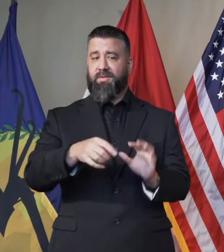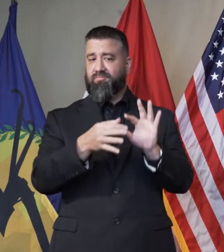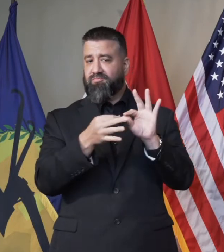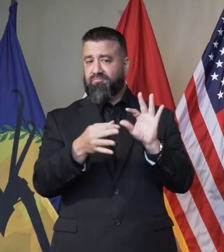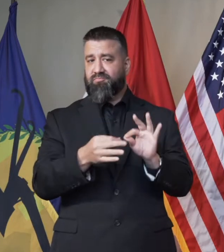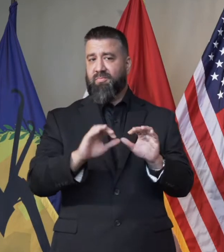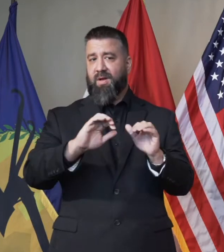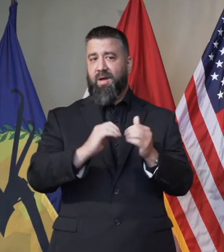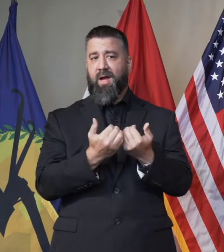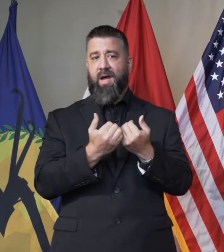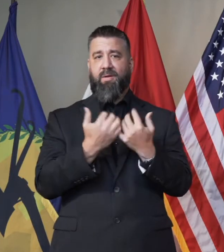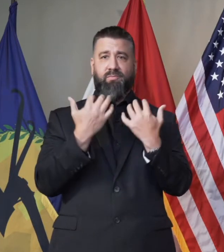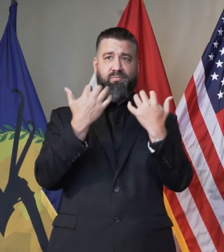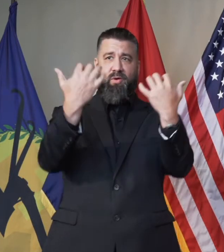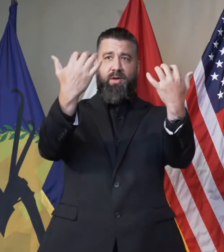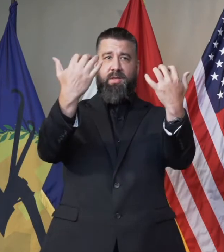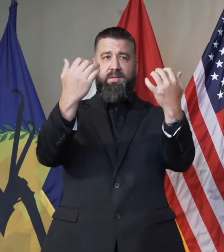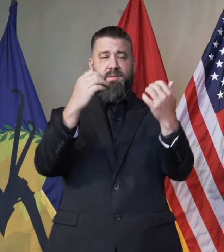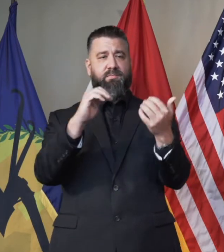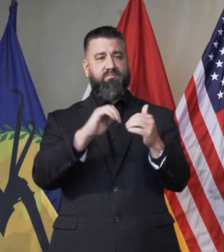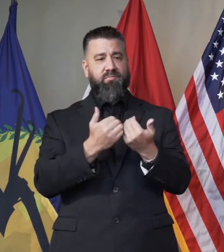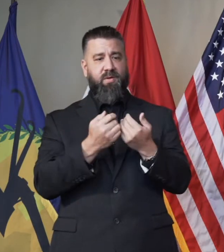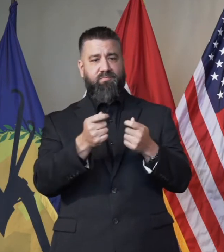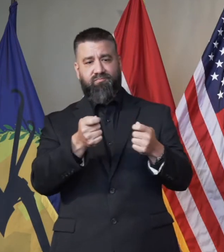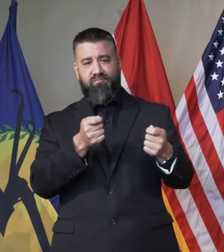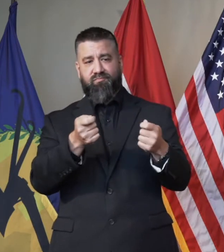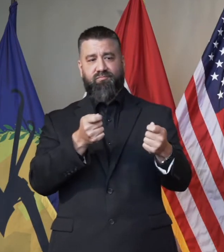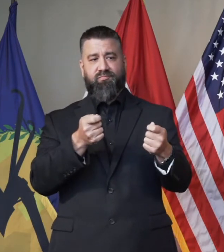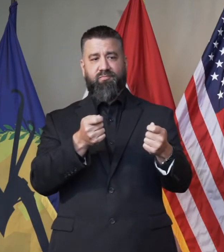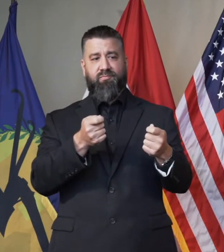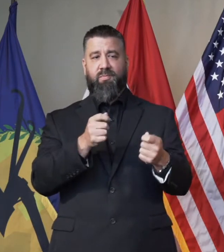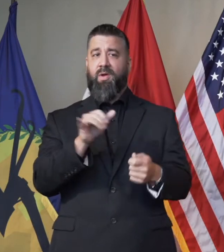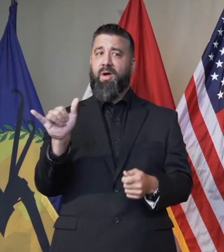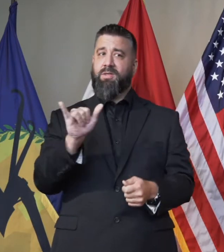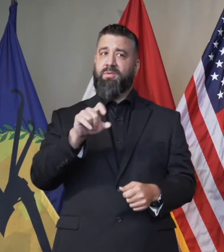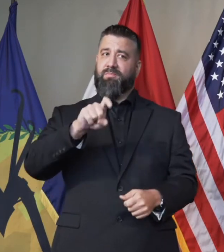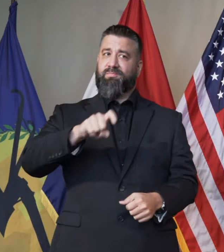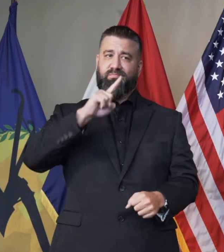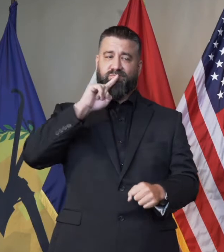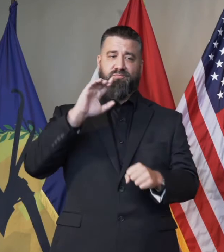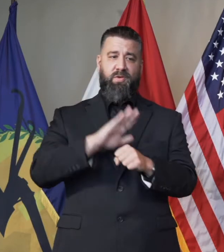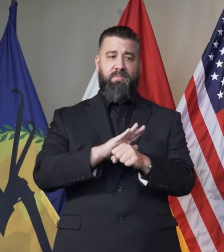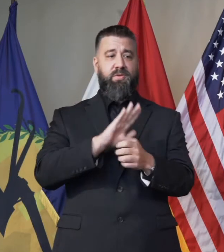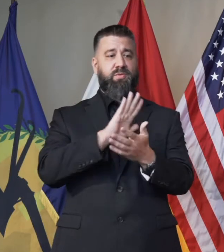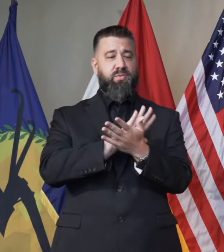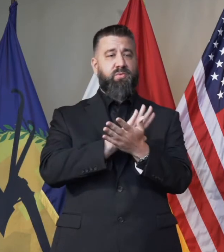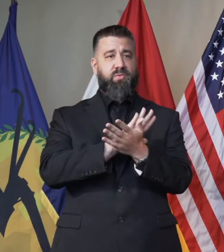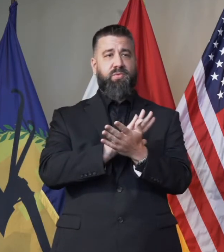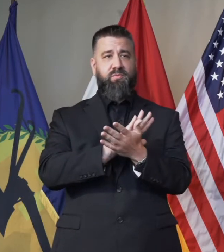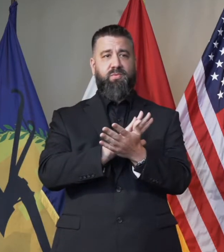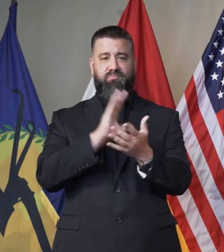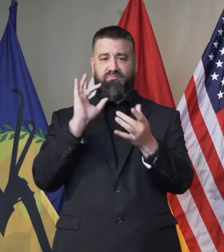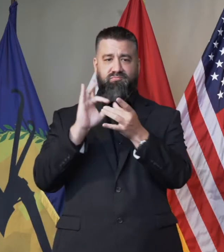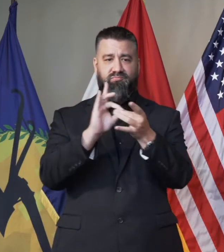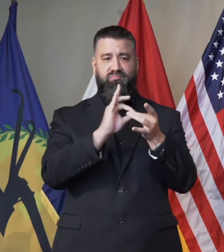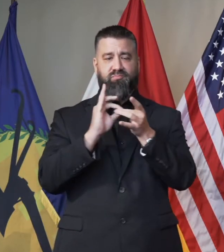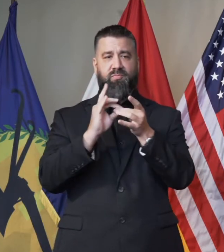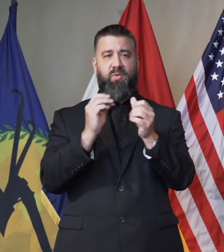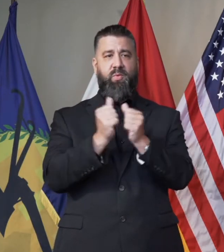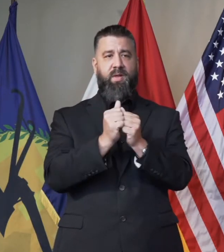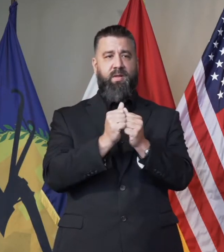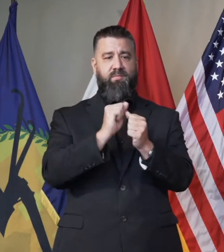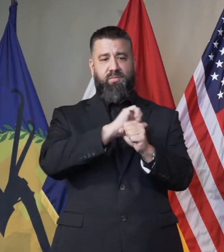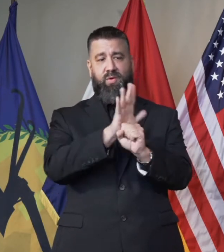have a pledge that schools will cooperate with contact tracing efforts. Failure to comply